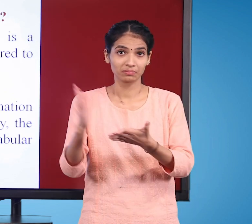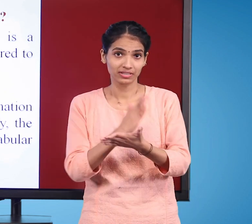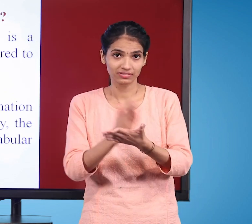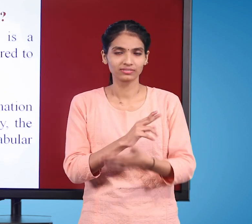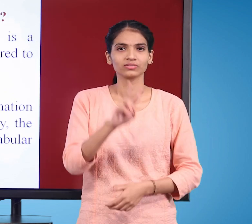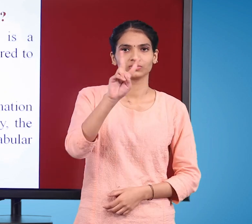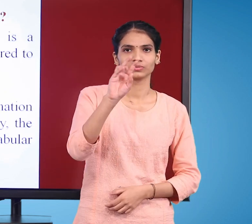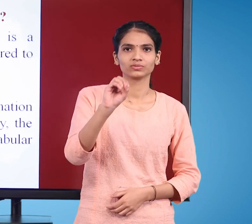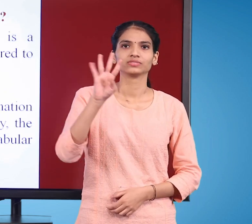Page 204.